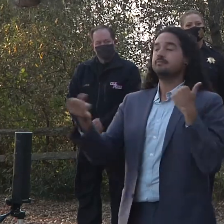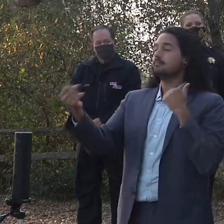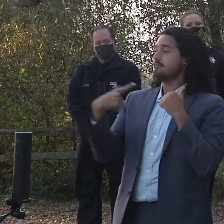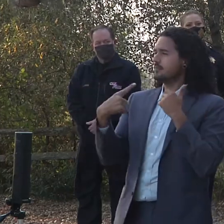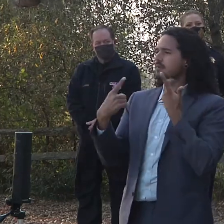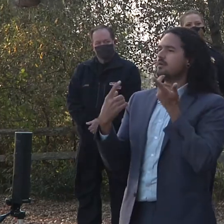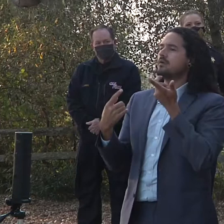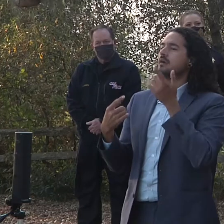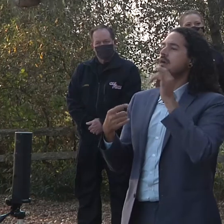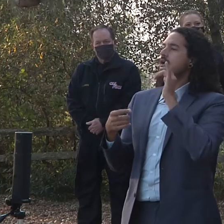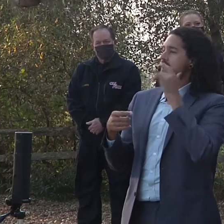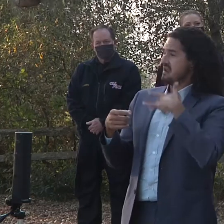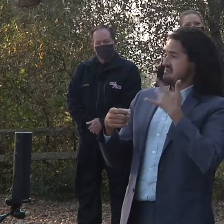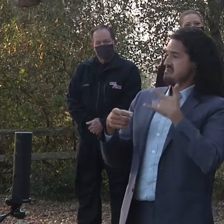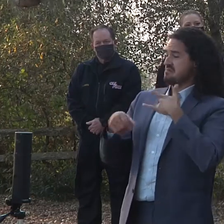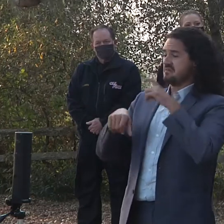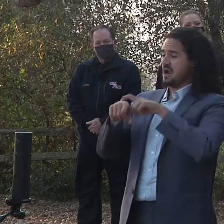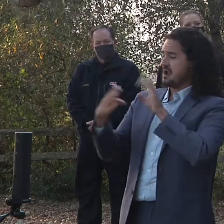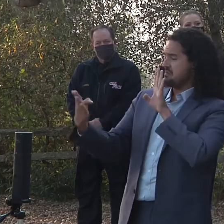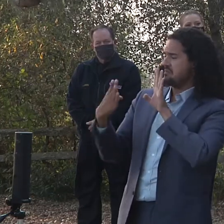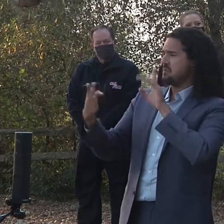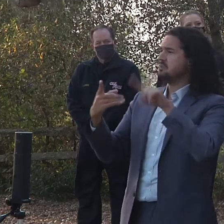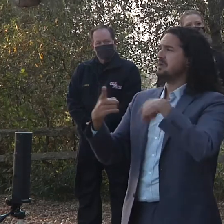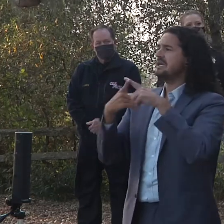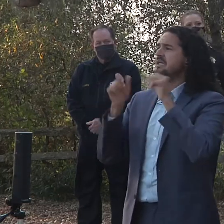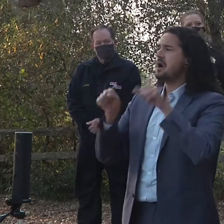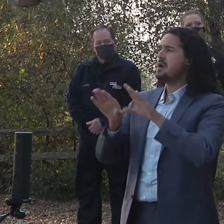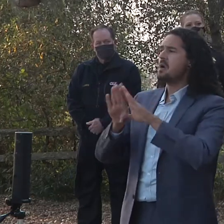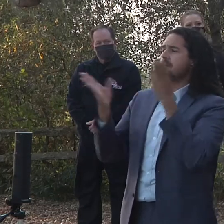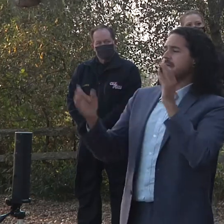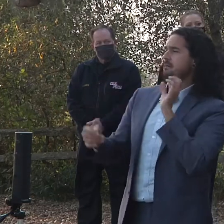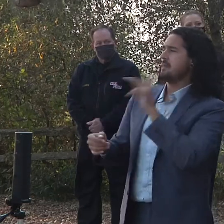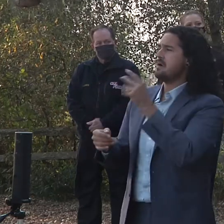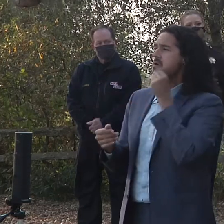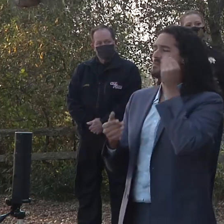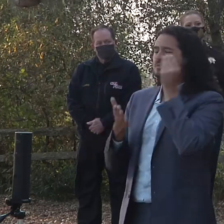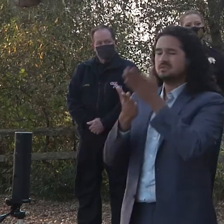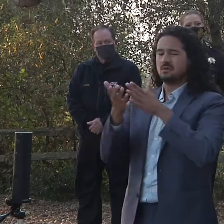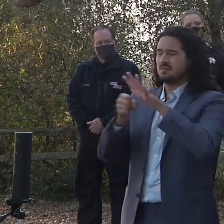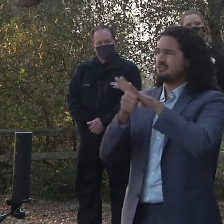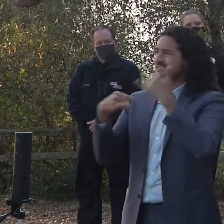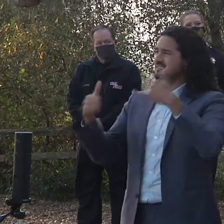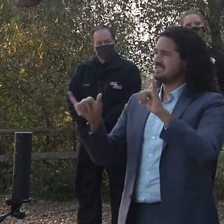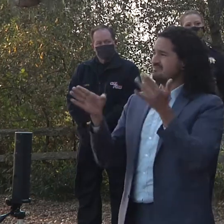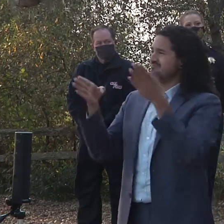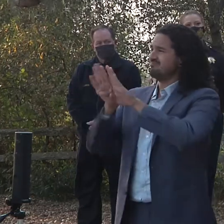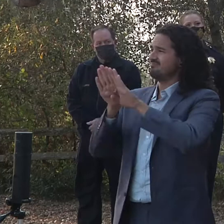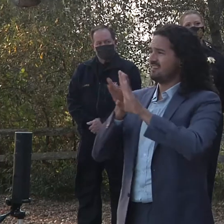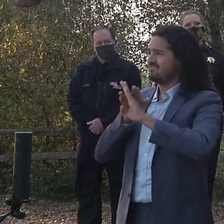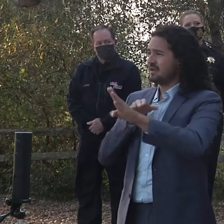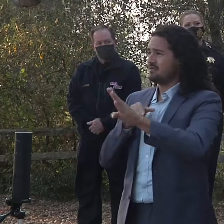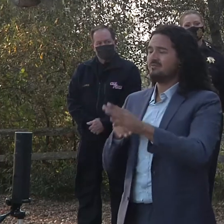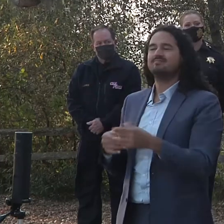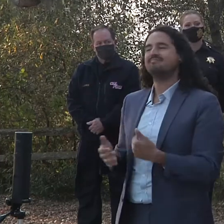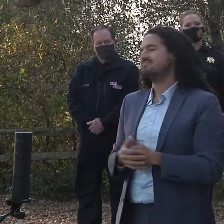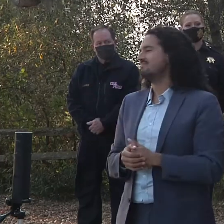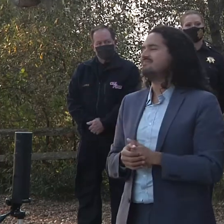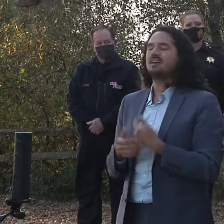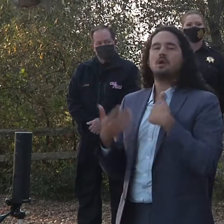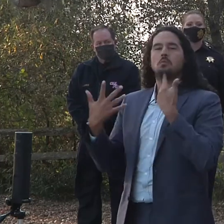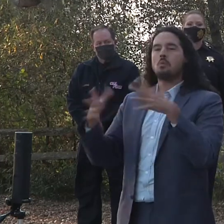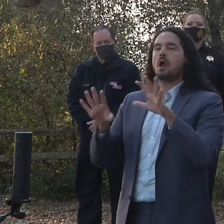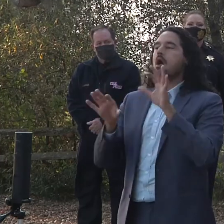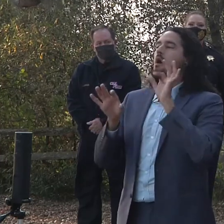set time frame for returning to the areas that are still evacuated? And we don't want to give anybody false hopes or false